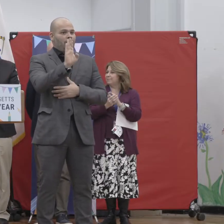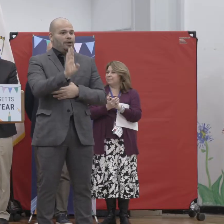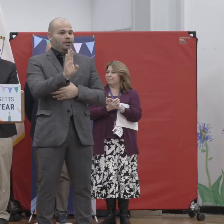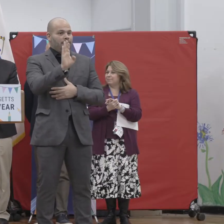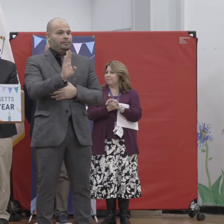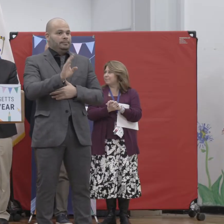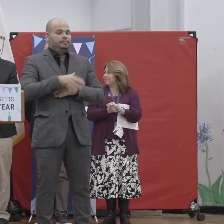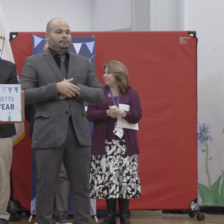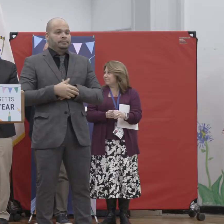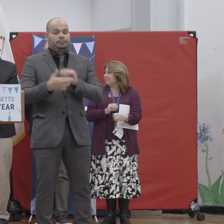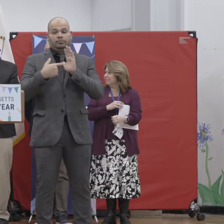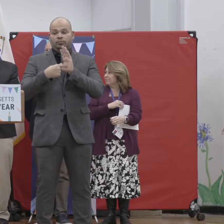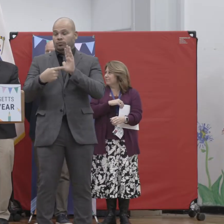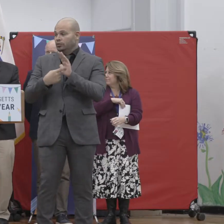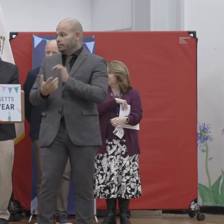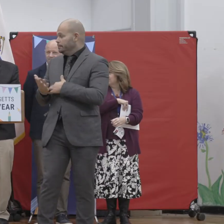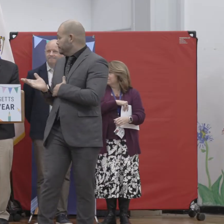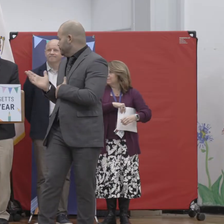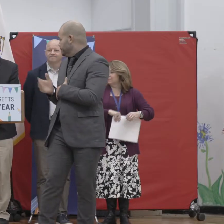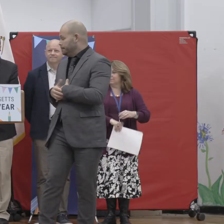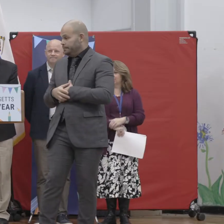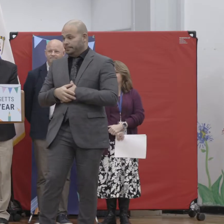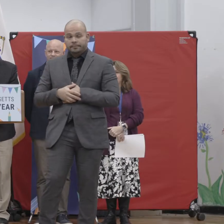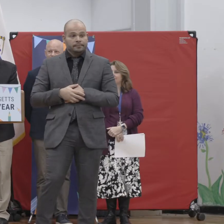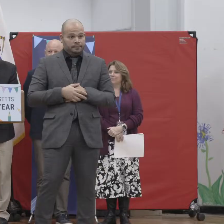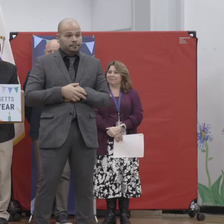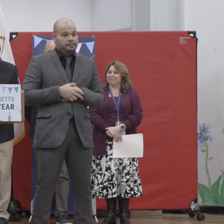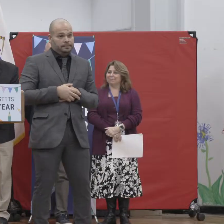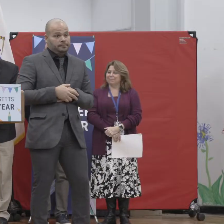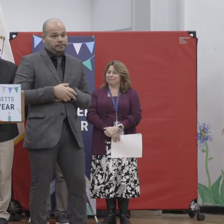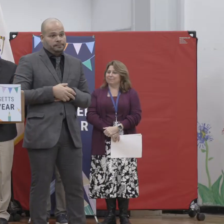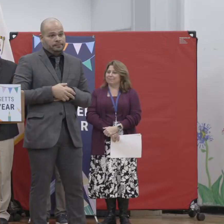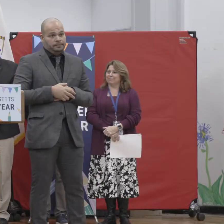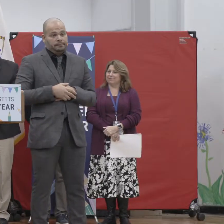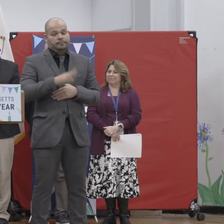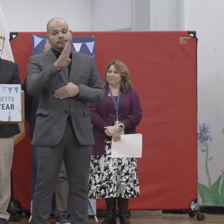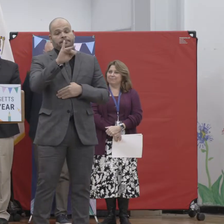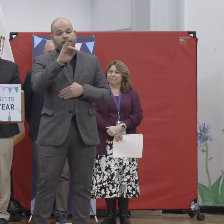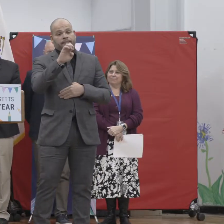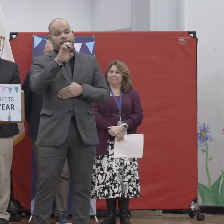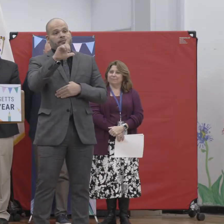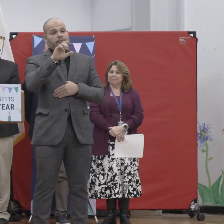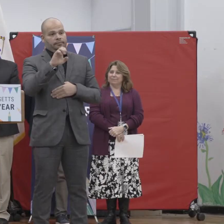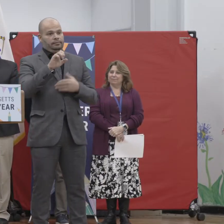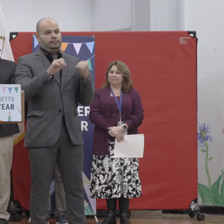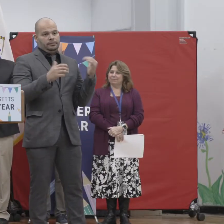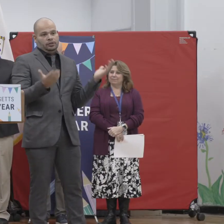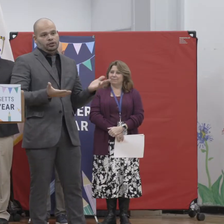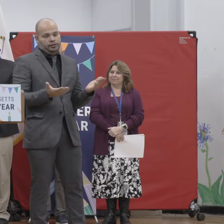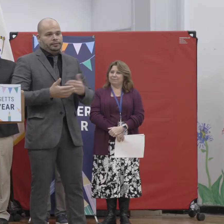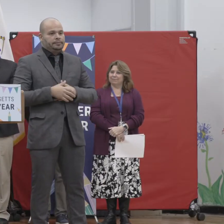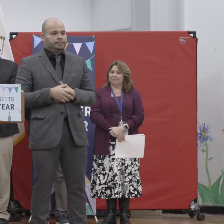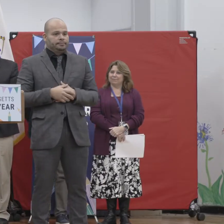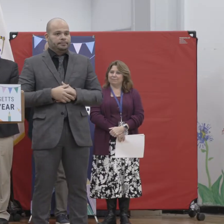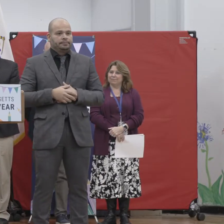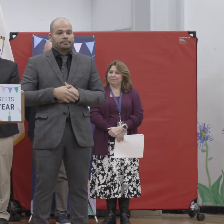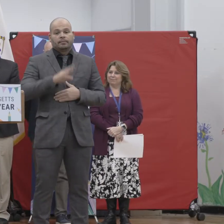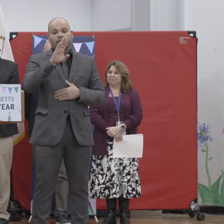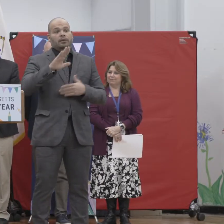Where'd you go to school? St. Peter's Academy. All right, excellent. And Boston City Council President Ruthzee,